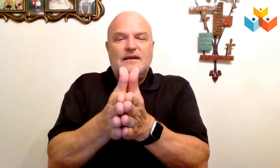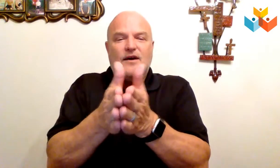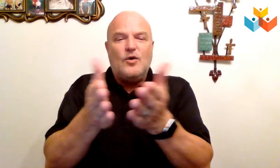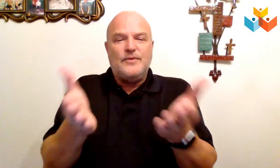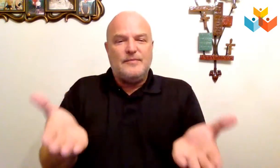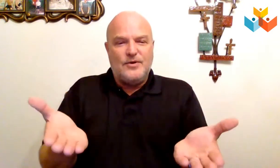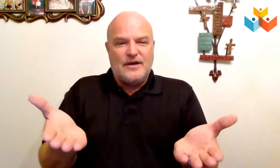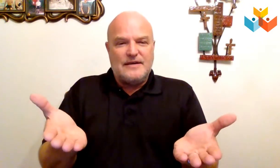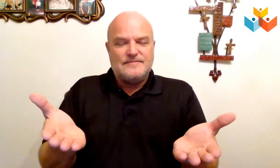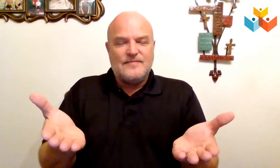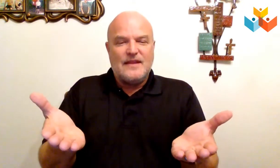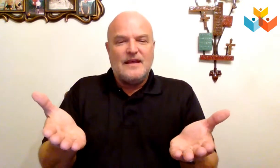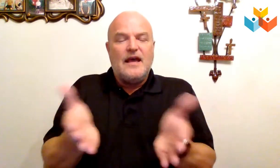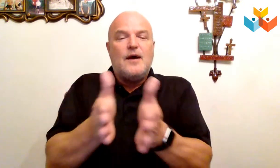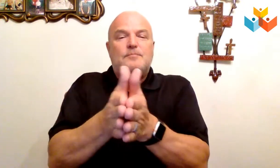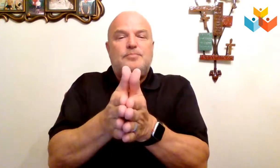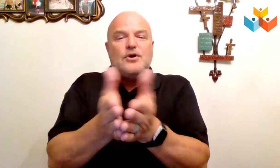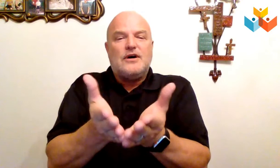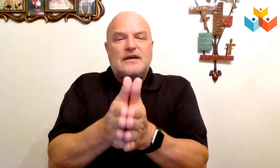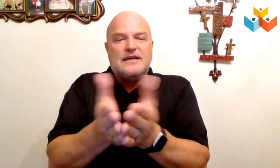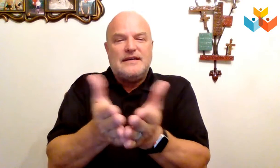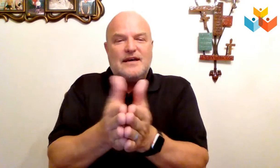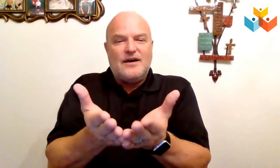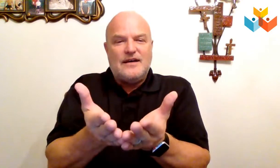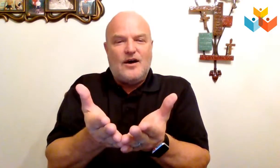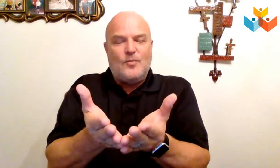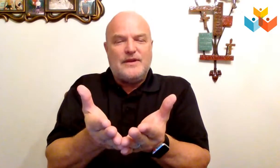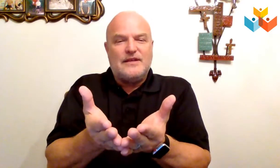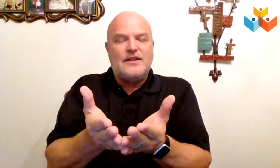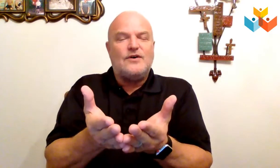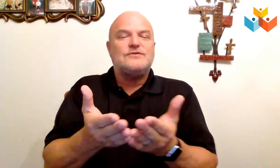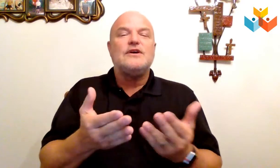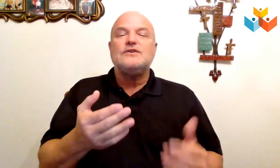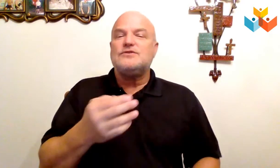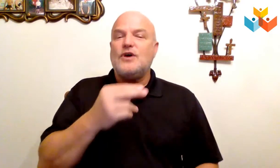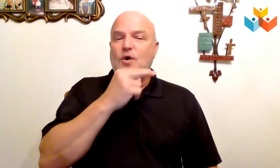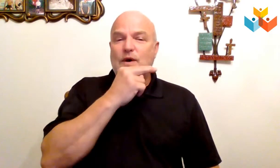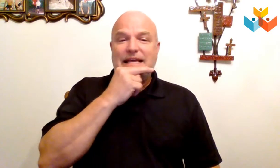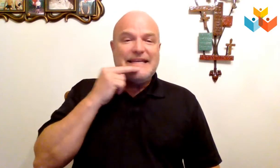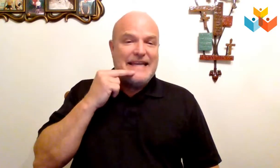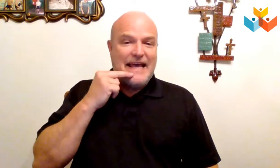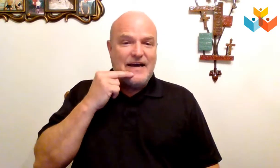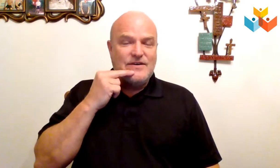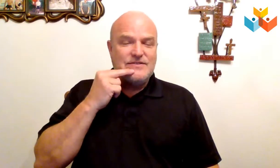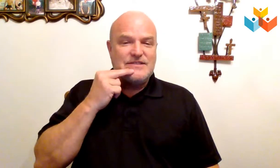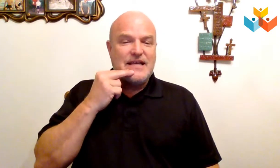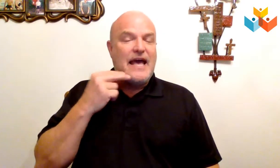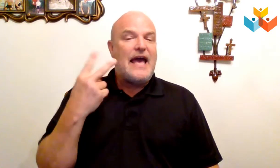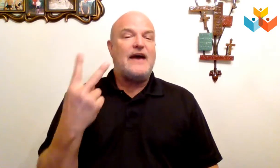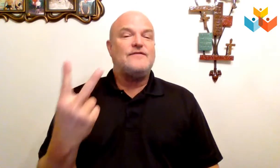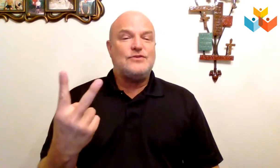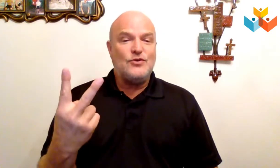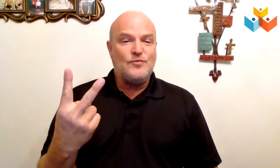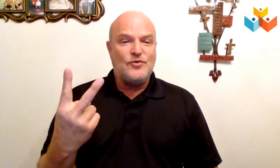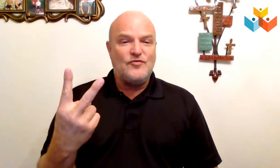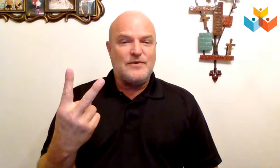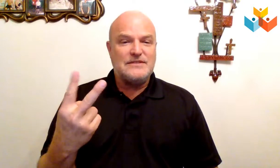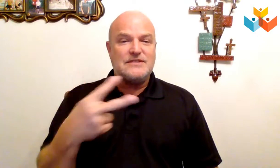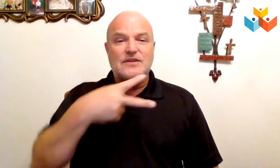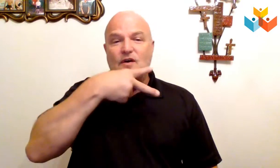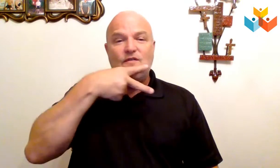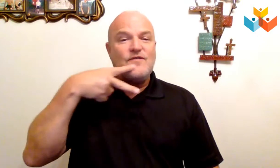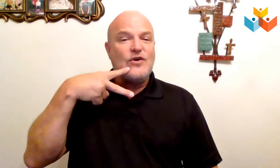the book, open the book. Book, open and close. So